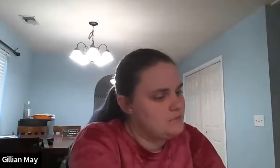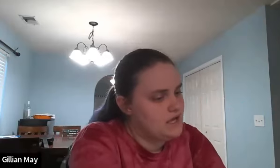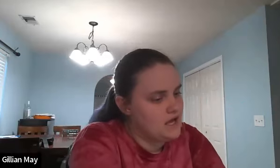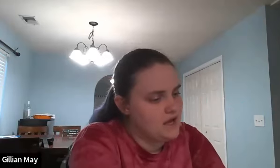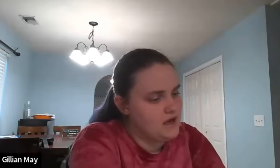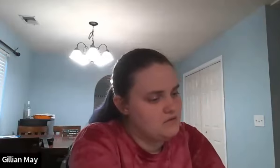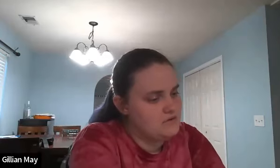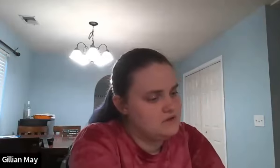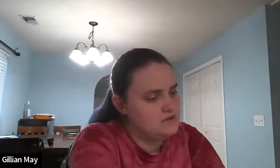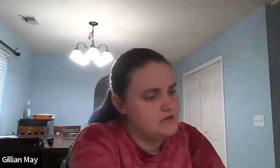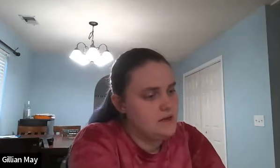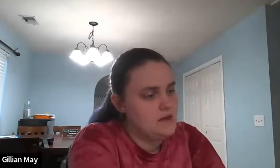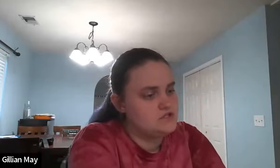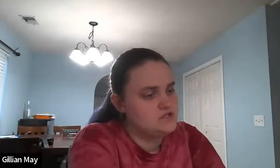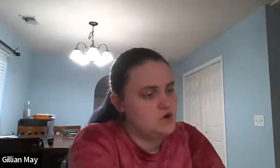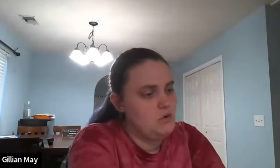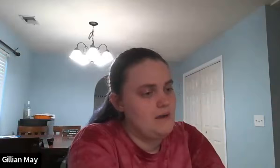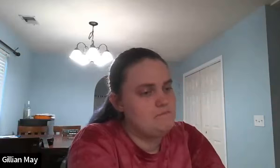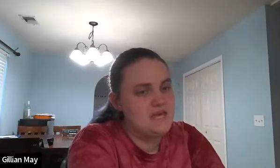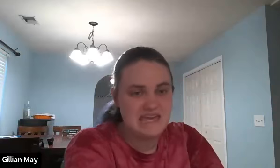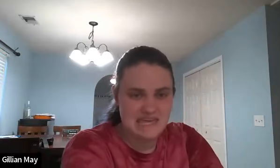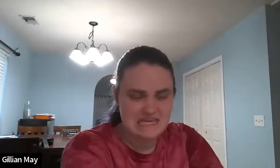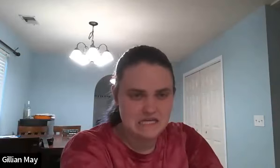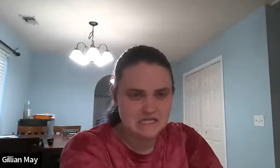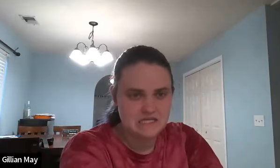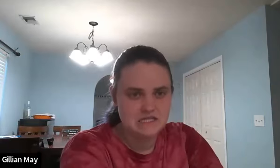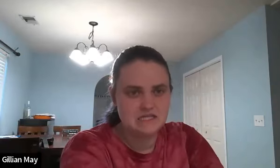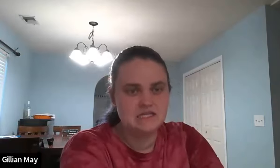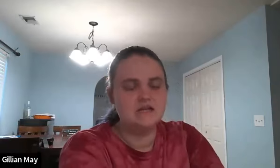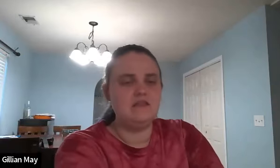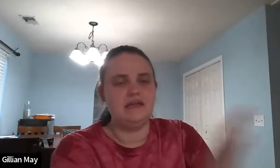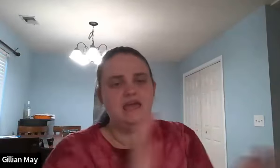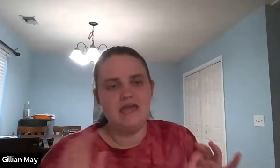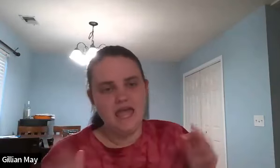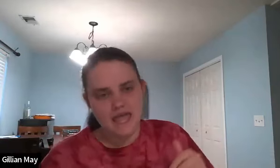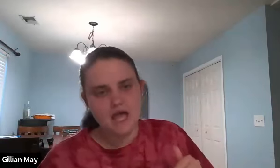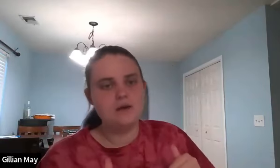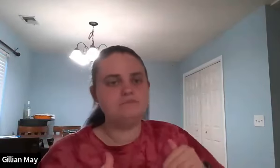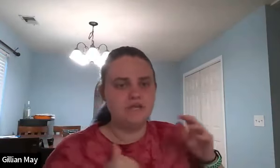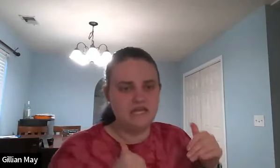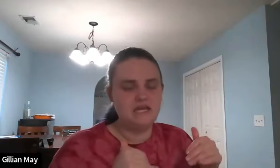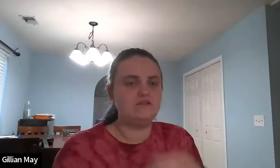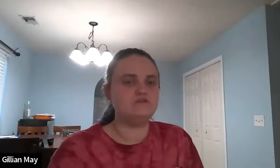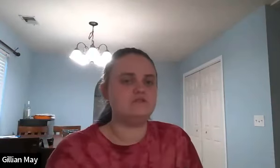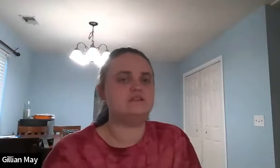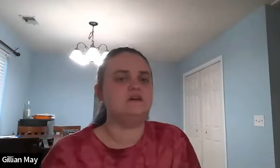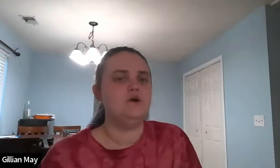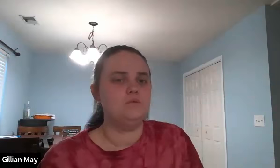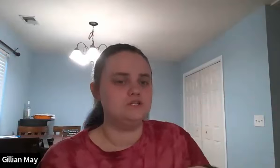We have, so pig, like ham, pig, those sort of things. What you're going